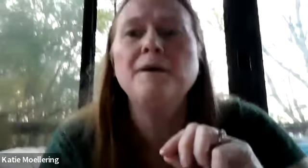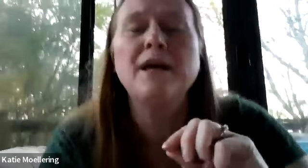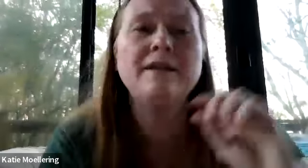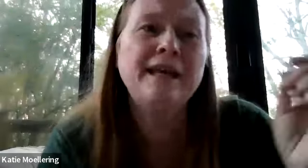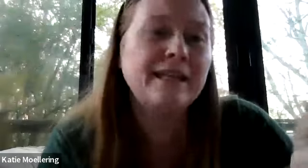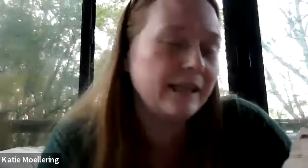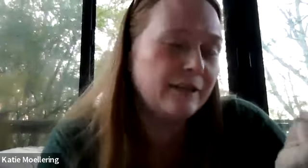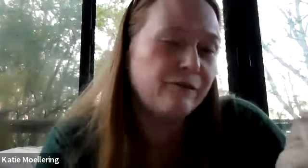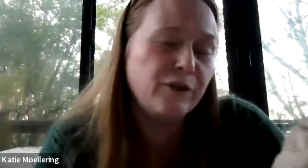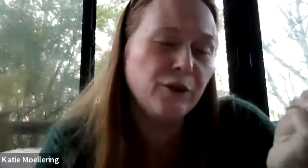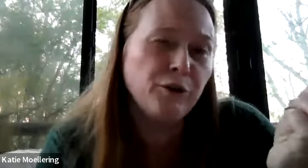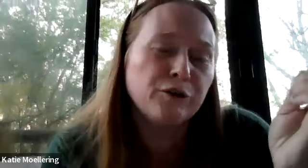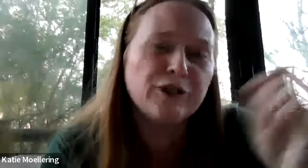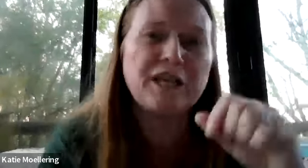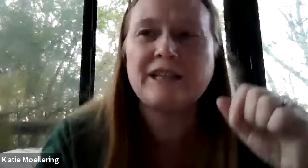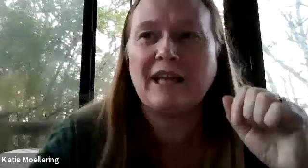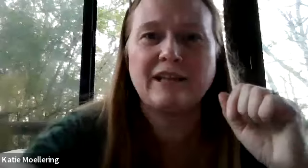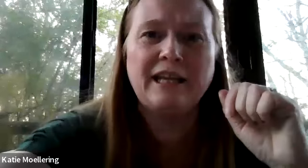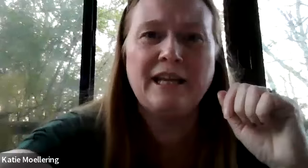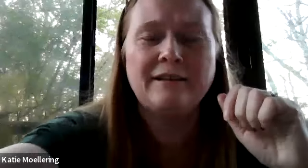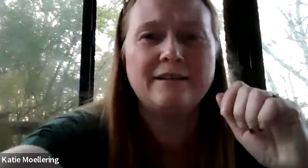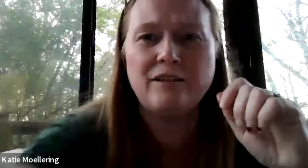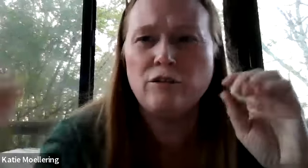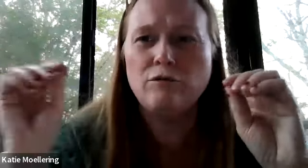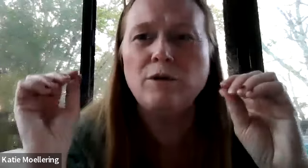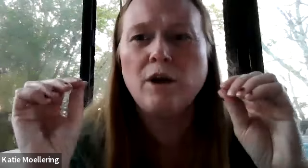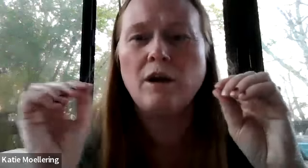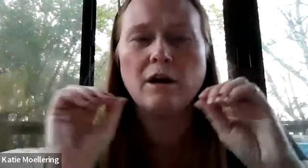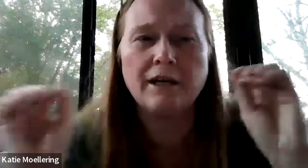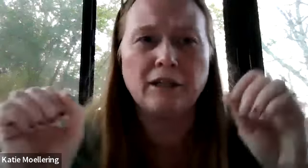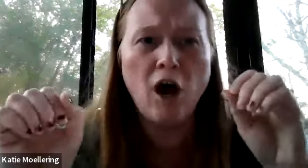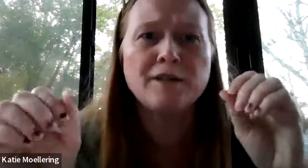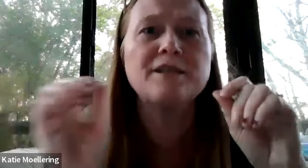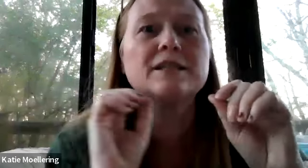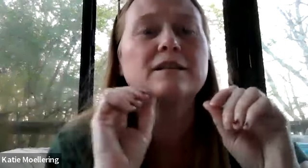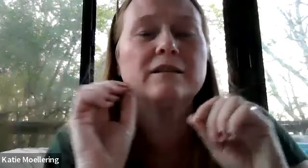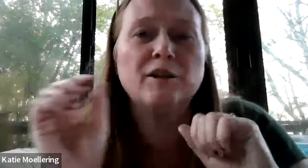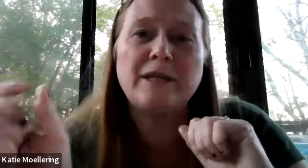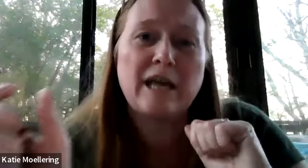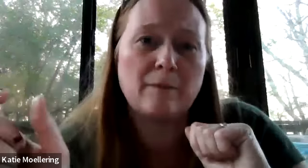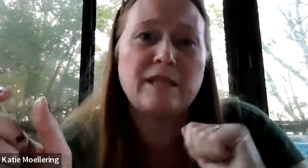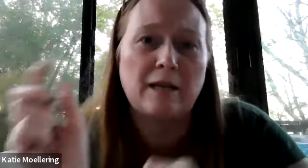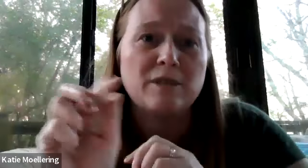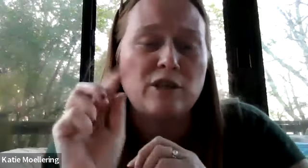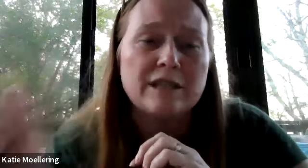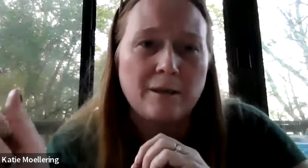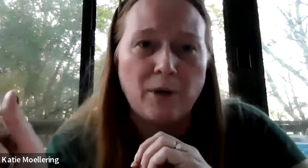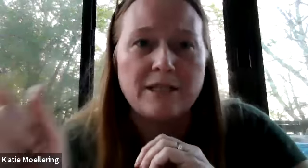And then if you're looking at that and thinking you are kind of lost, there'll be a timestamp so you can skip right to